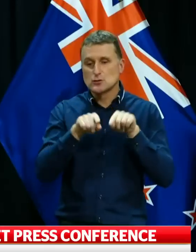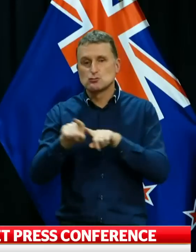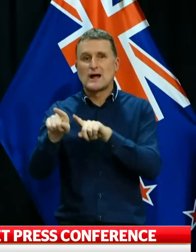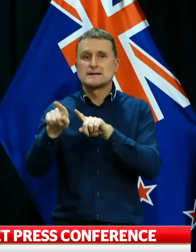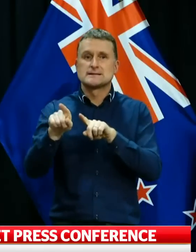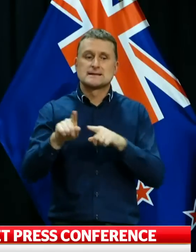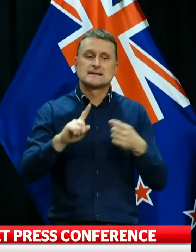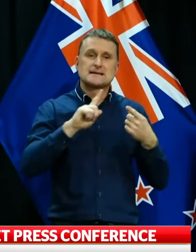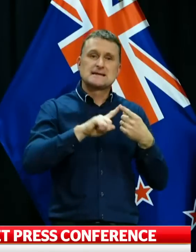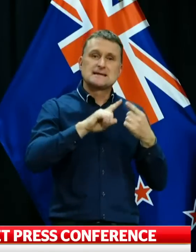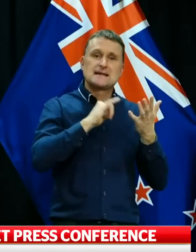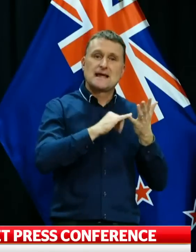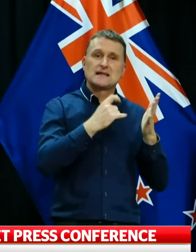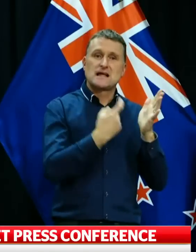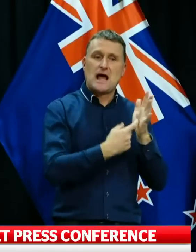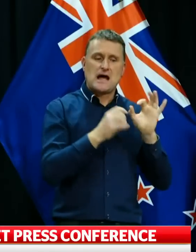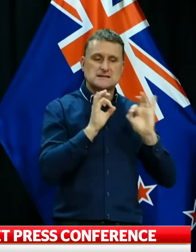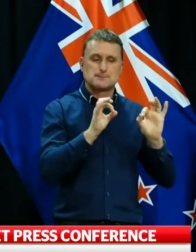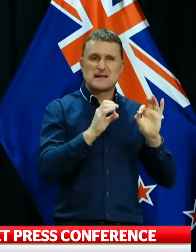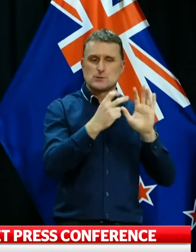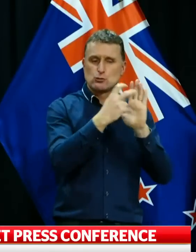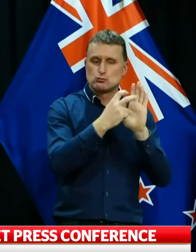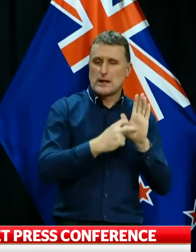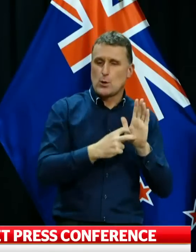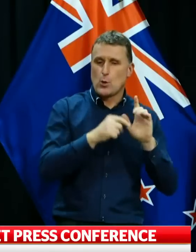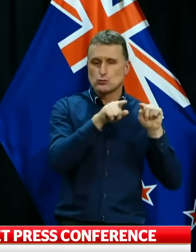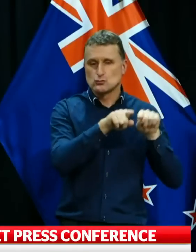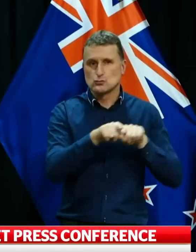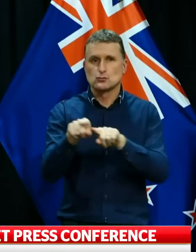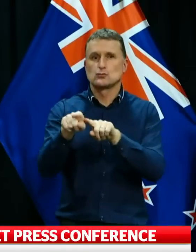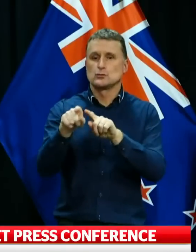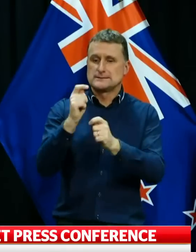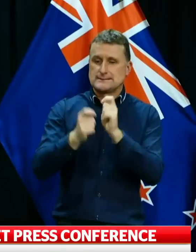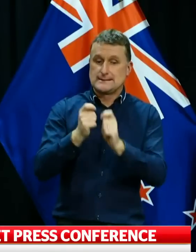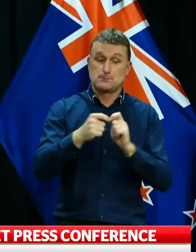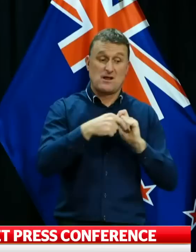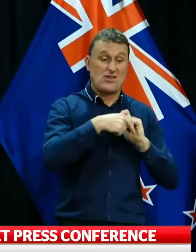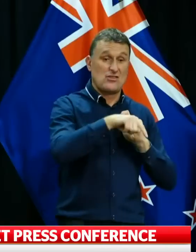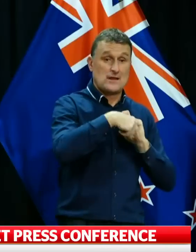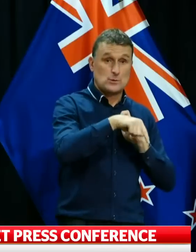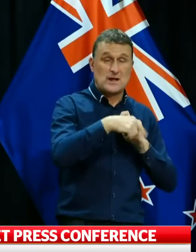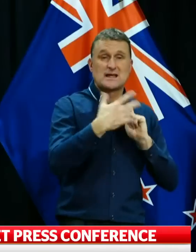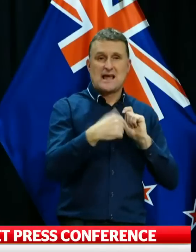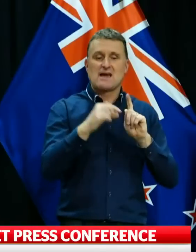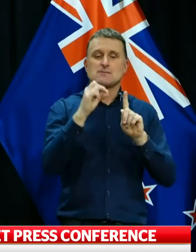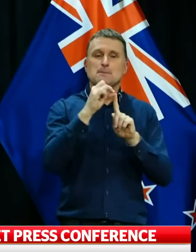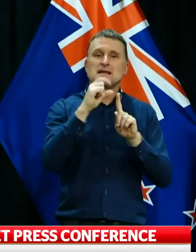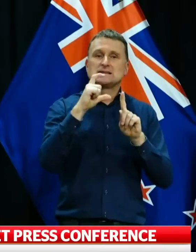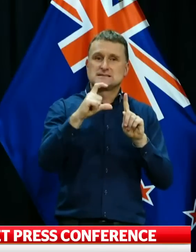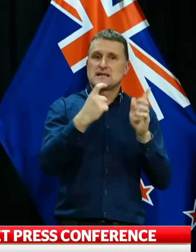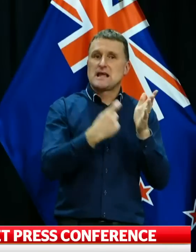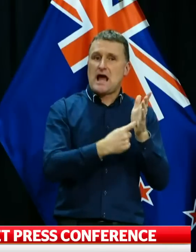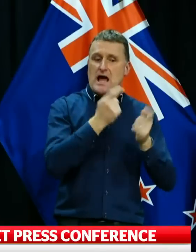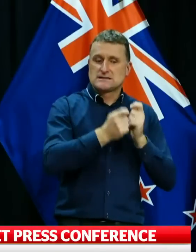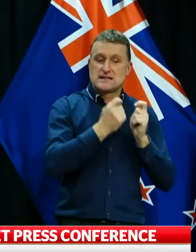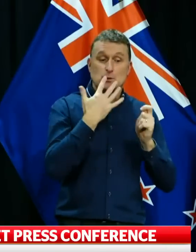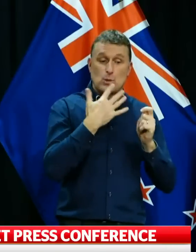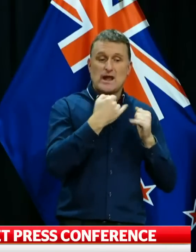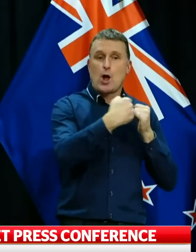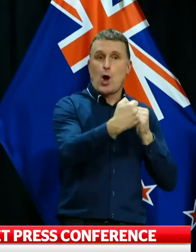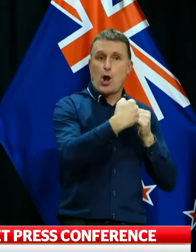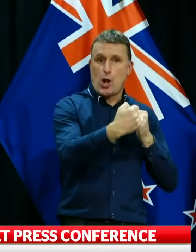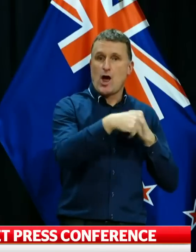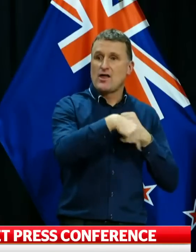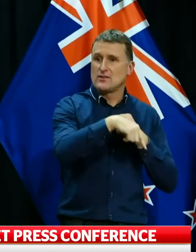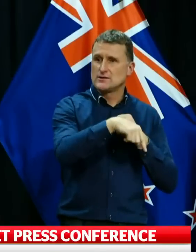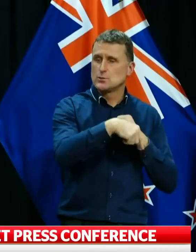developed, should have a PCR test online this week in order to facilitate that. The testing and contact tracing regime